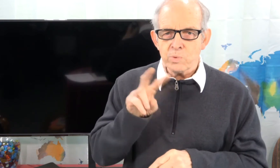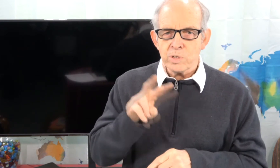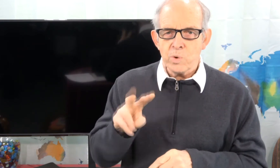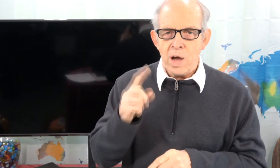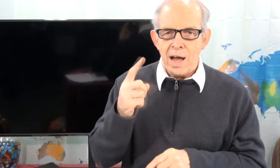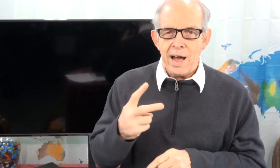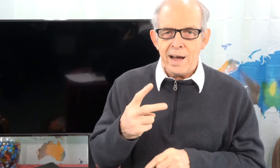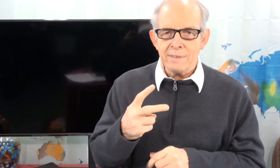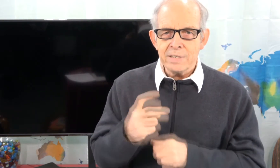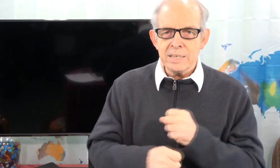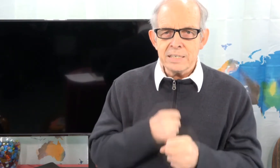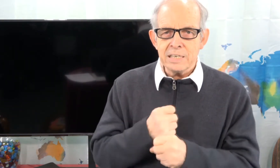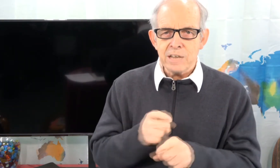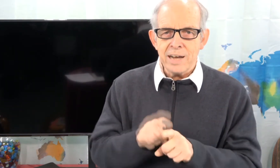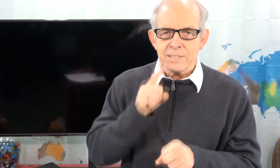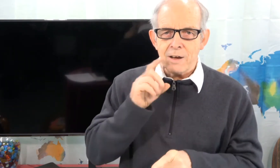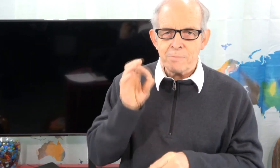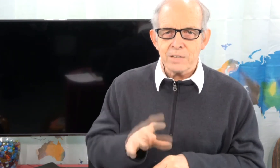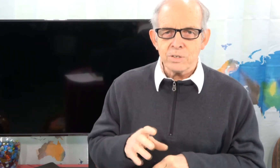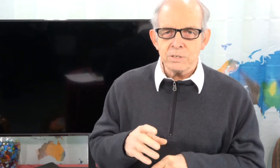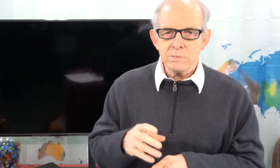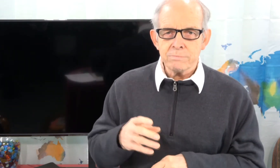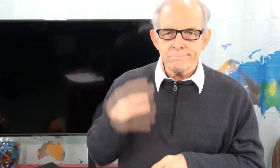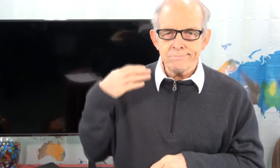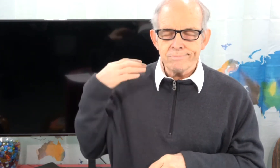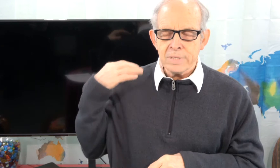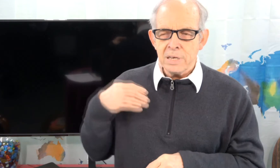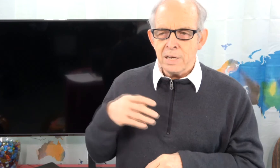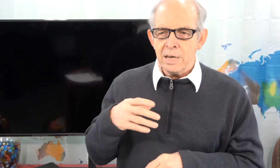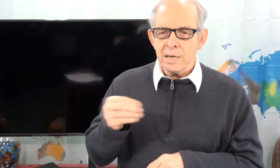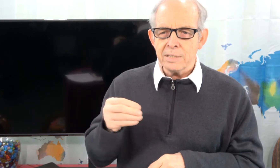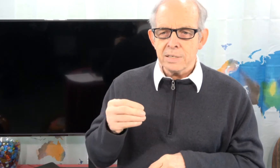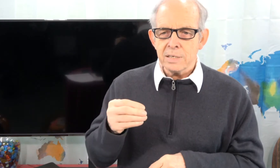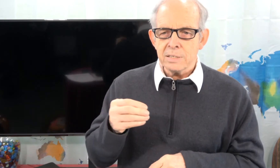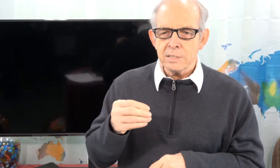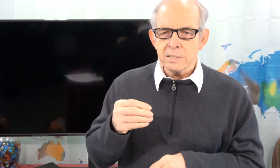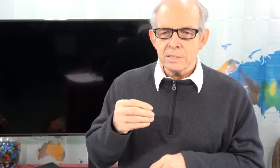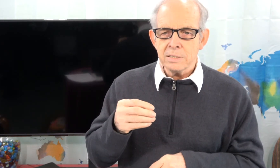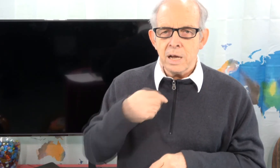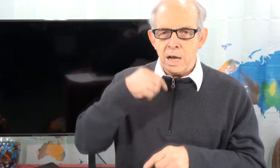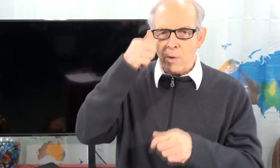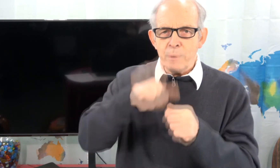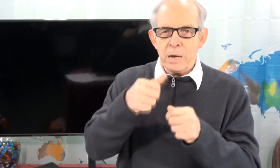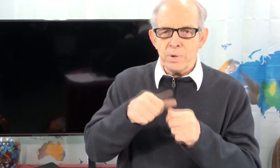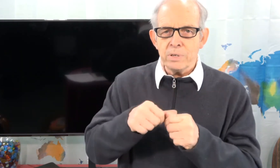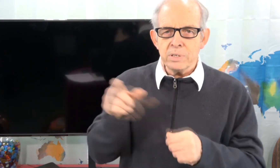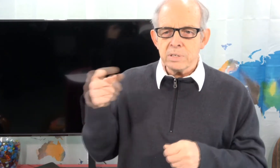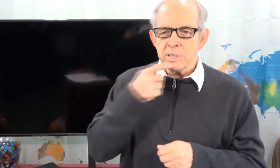few, years at that factory. And I remember he said,